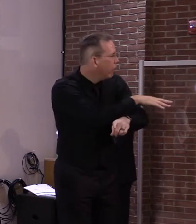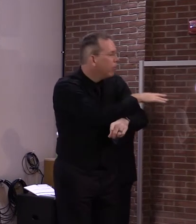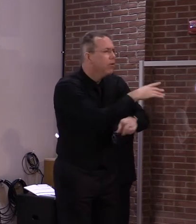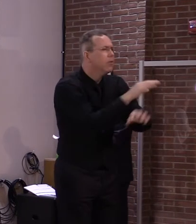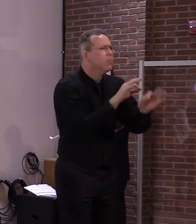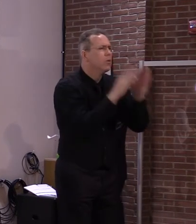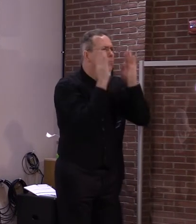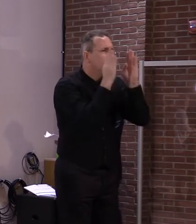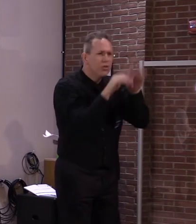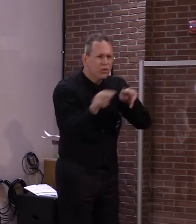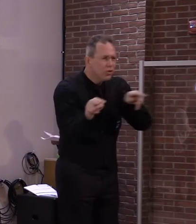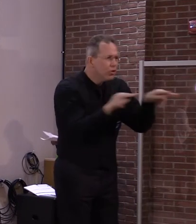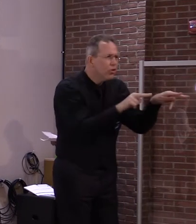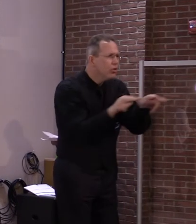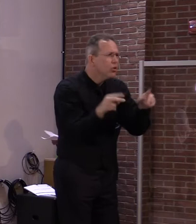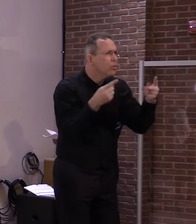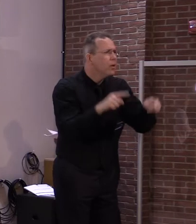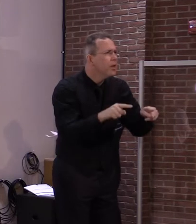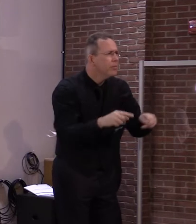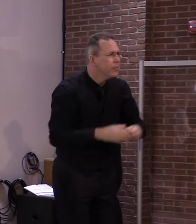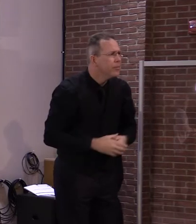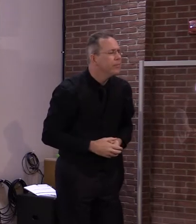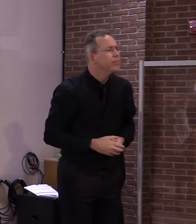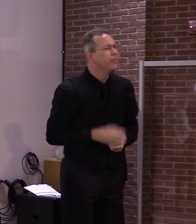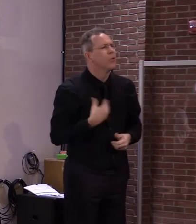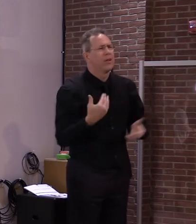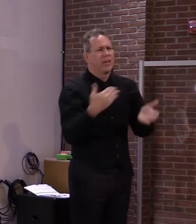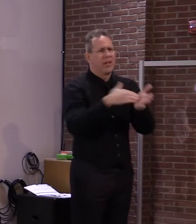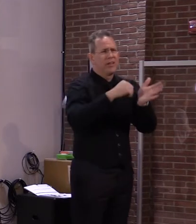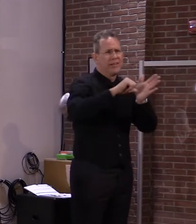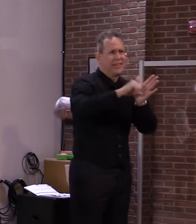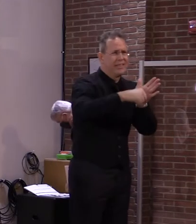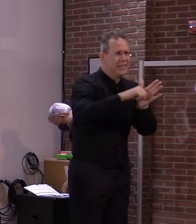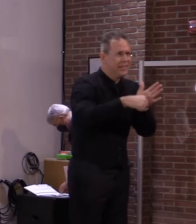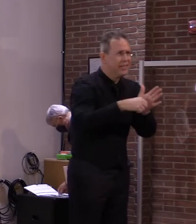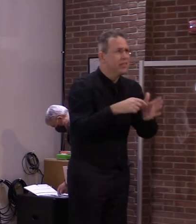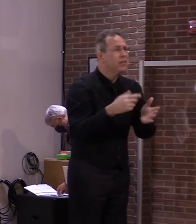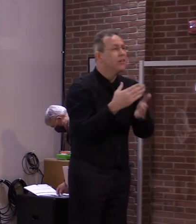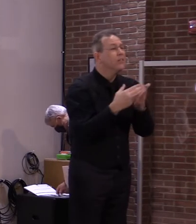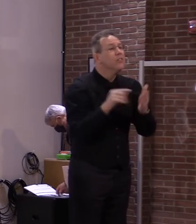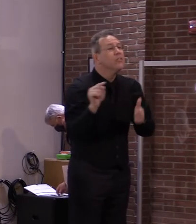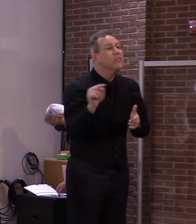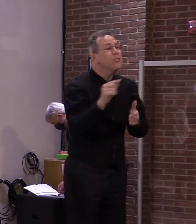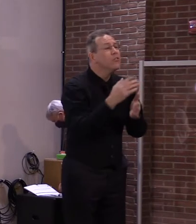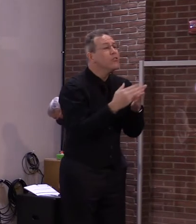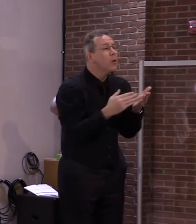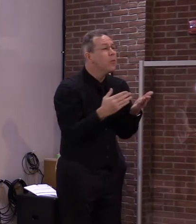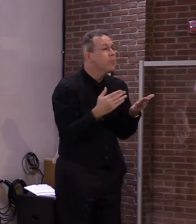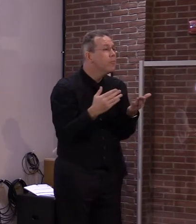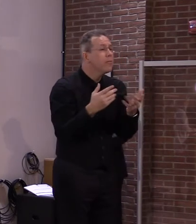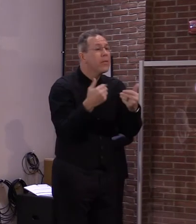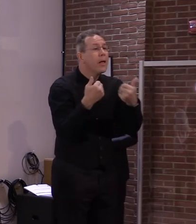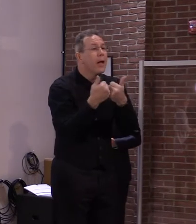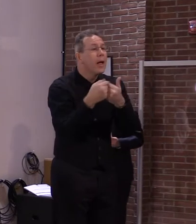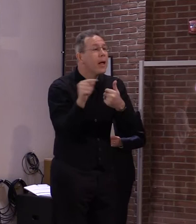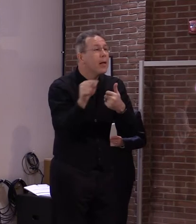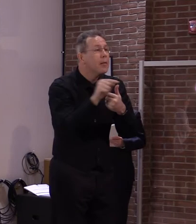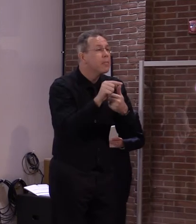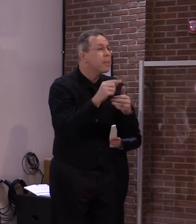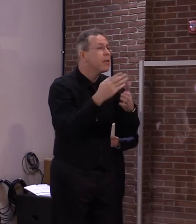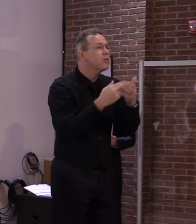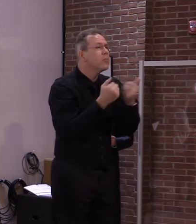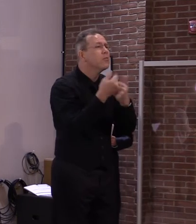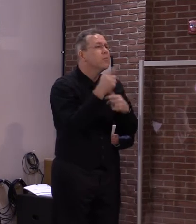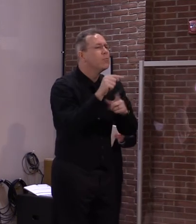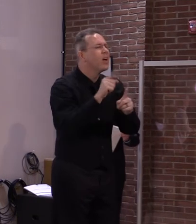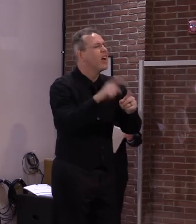may become necessary including targeted or even whole wholesale suspension of games and competitions the results that